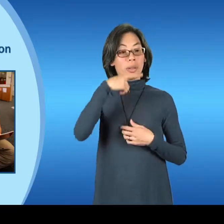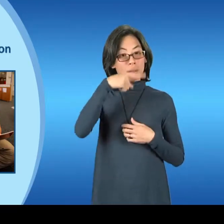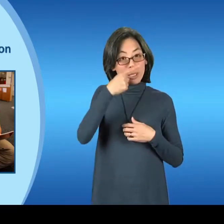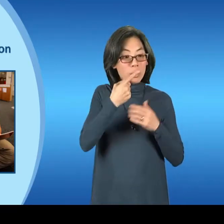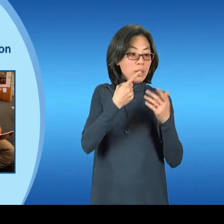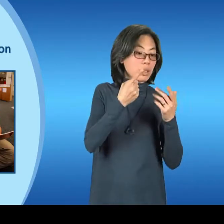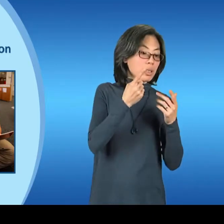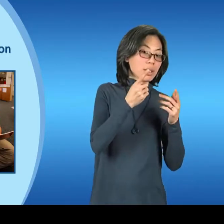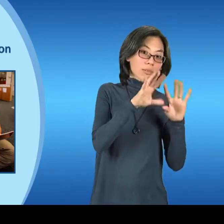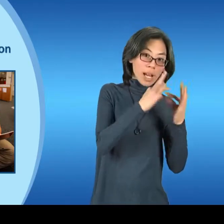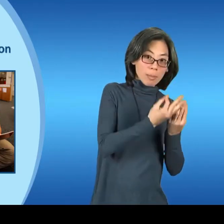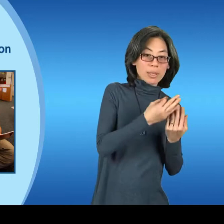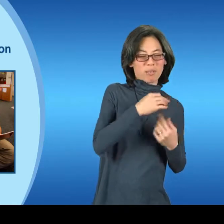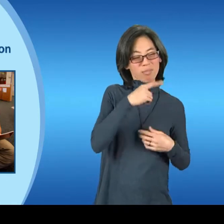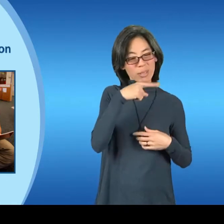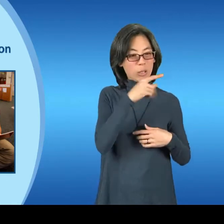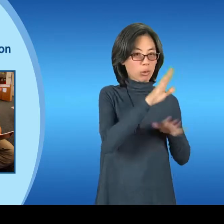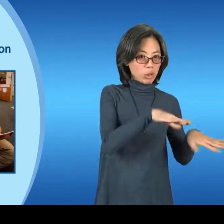In hearing families with hearing children,